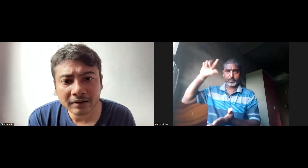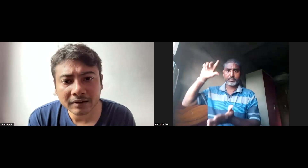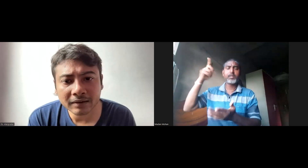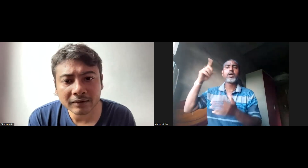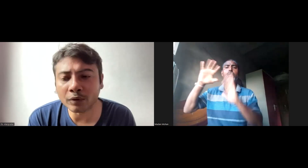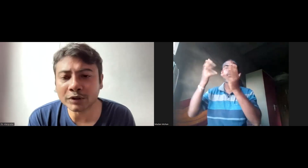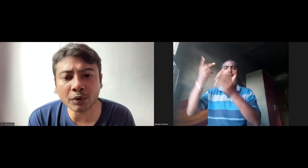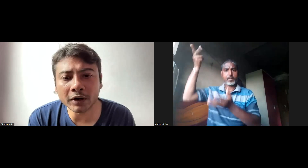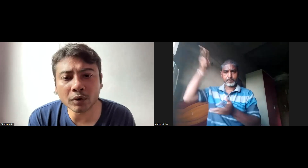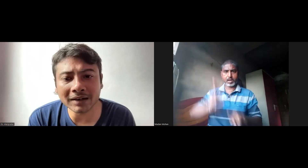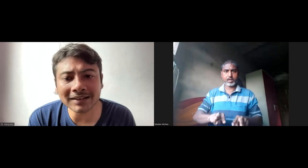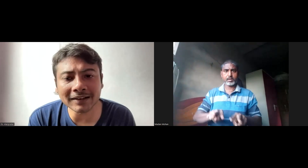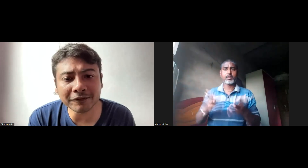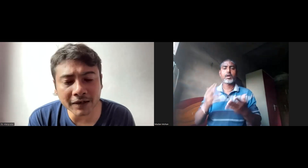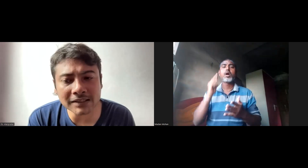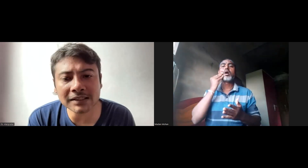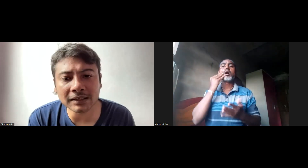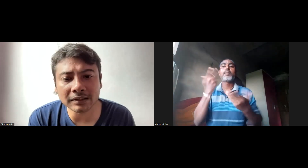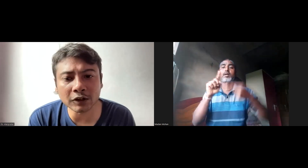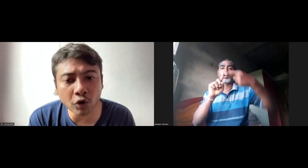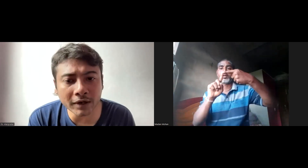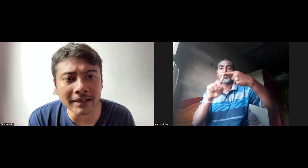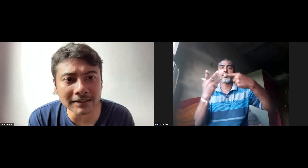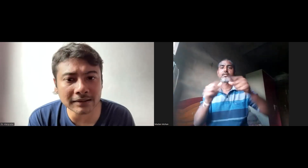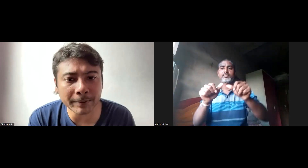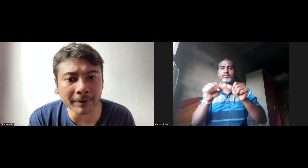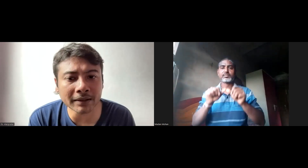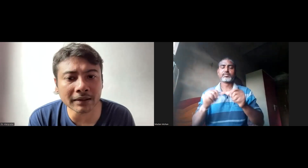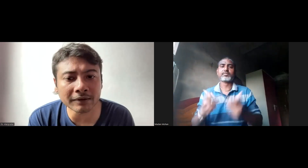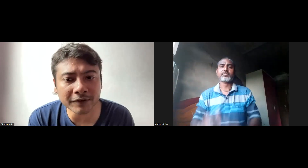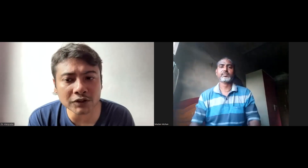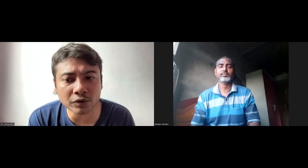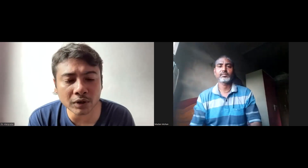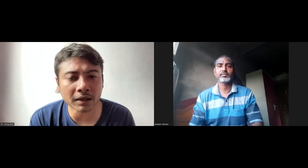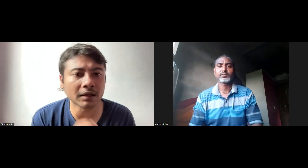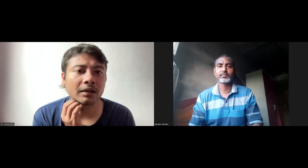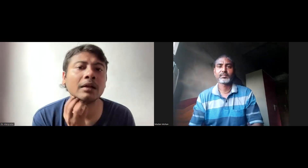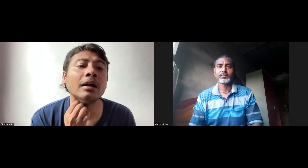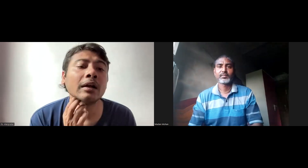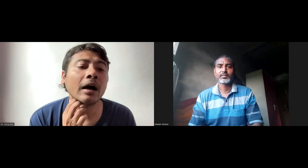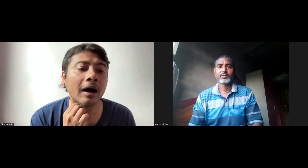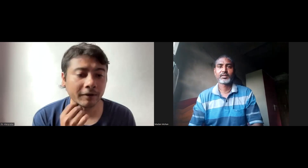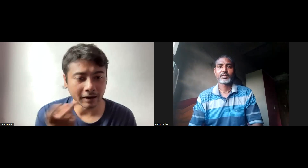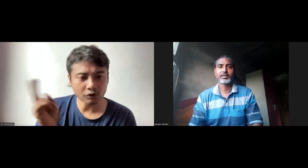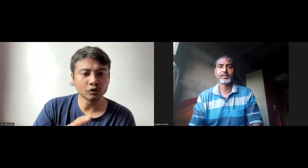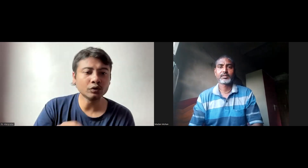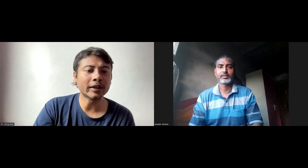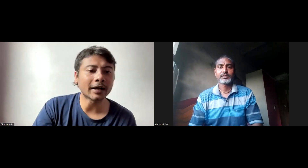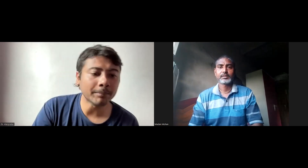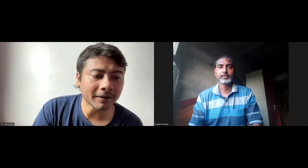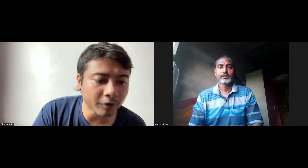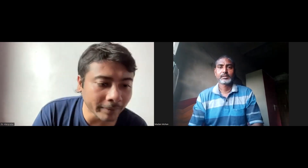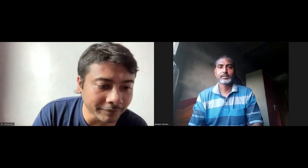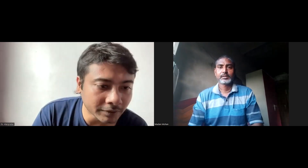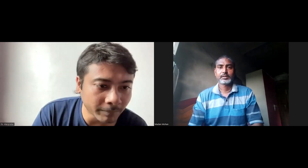No, they don't. So Okay, just let me wanted to finish. understand the goodness, the people in the first guna, Right, right. Yeah. how soon they So,